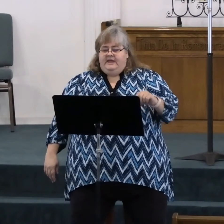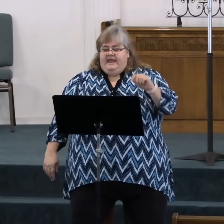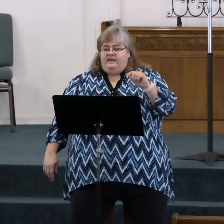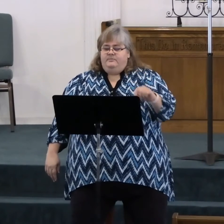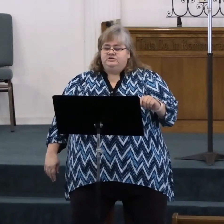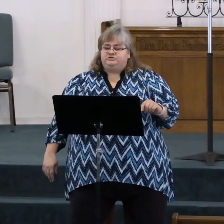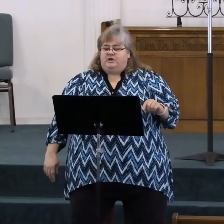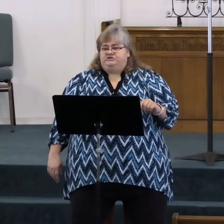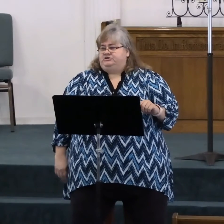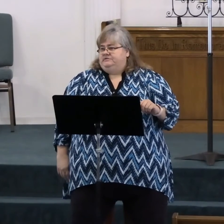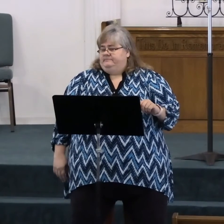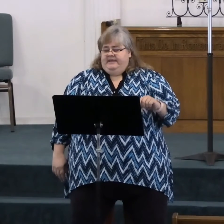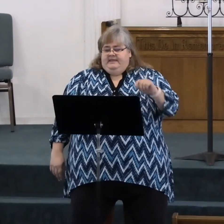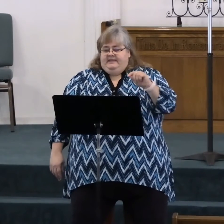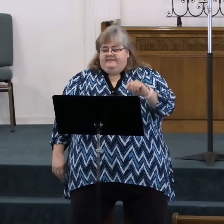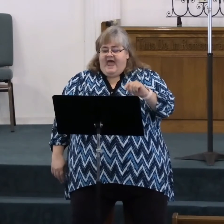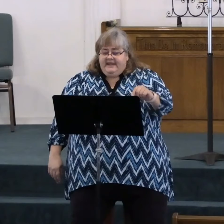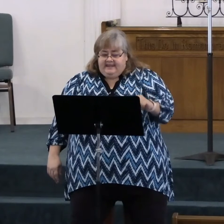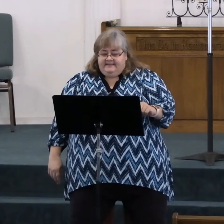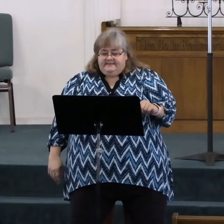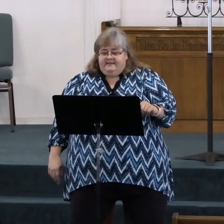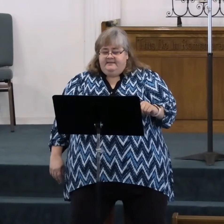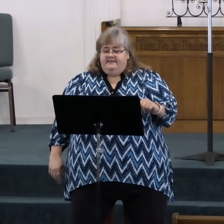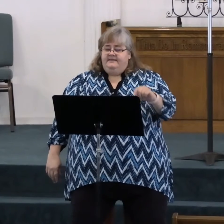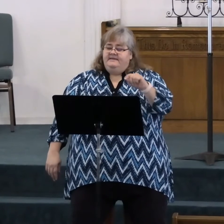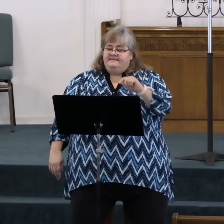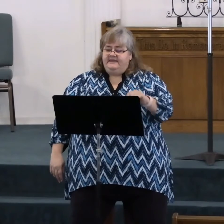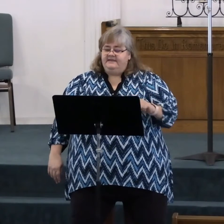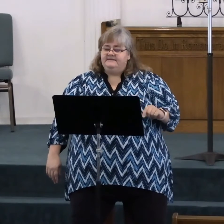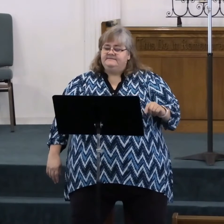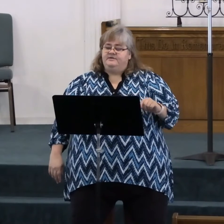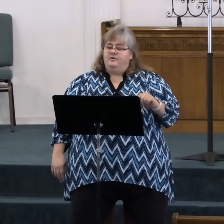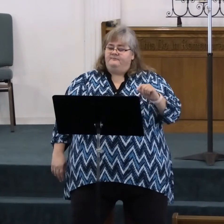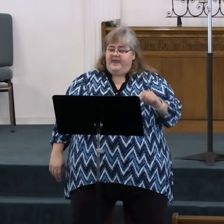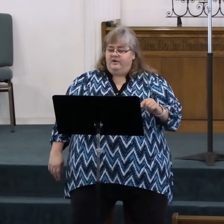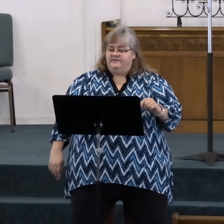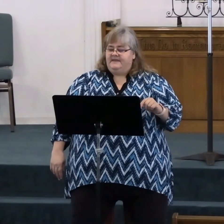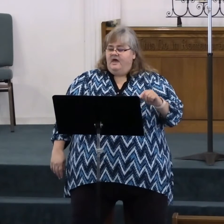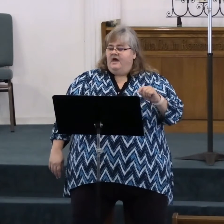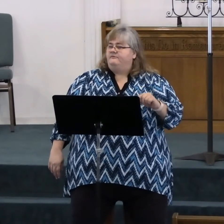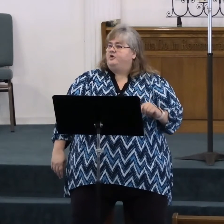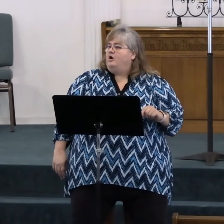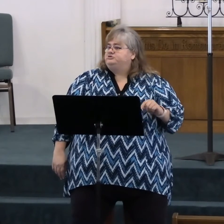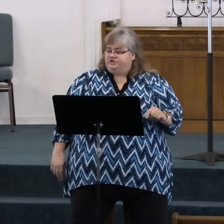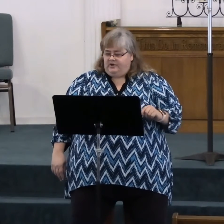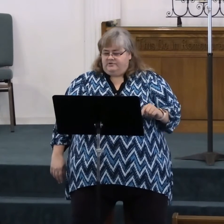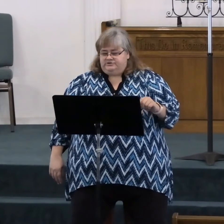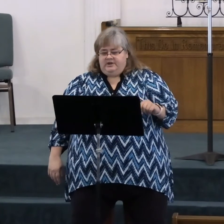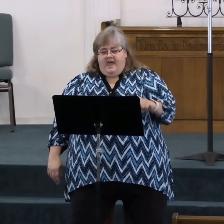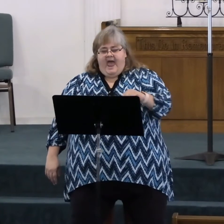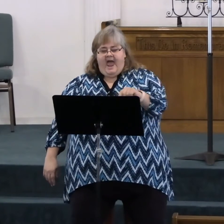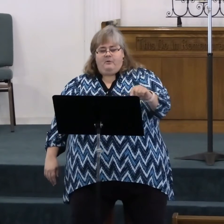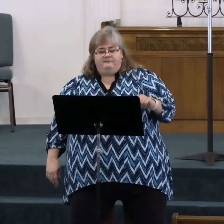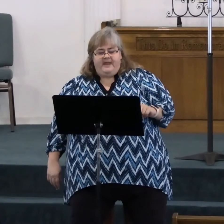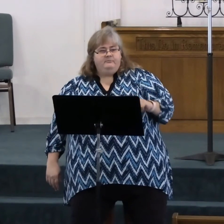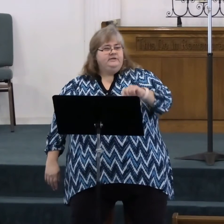in administration. That is, tending to affairs of God's church. Our family,